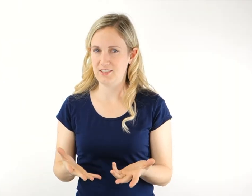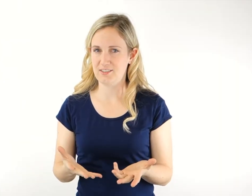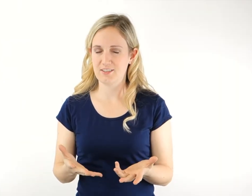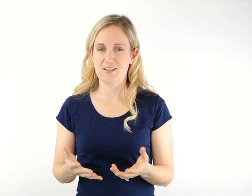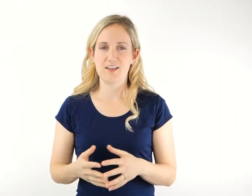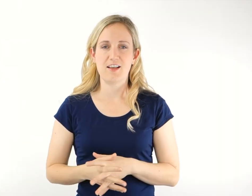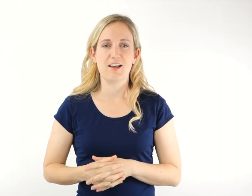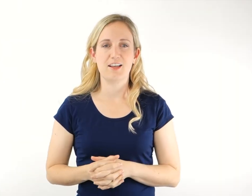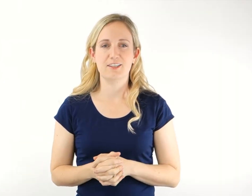kids.